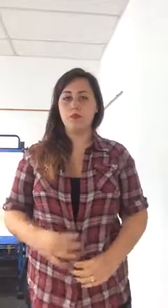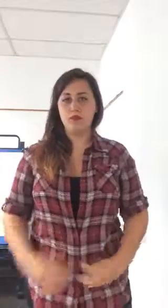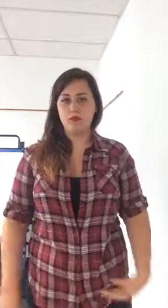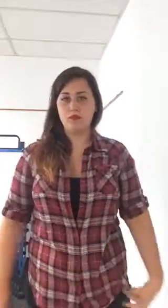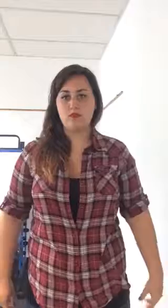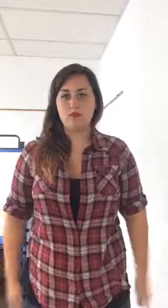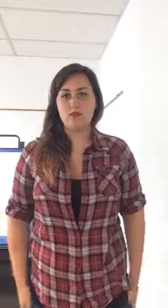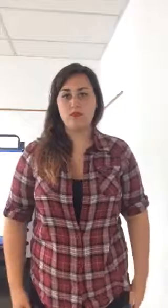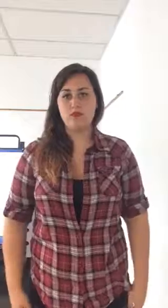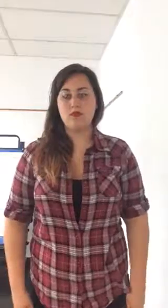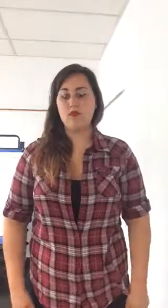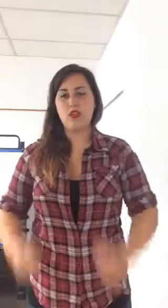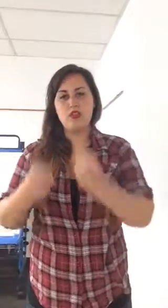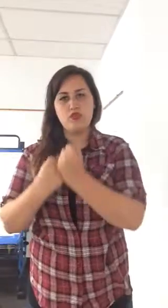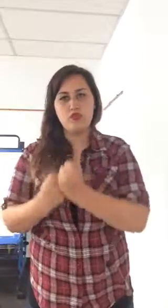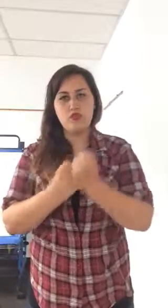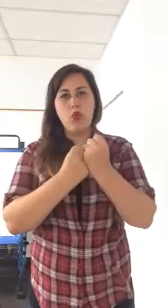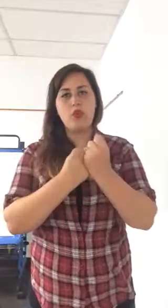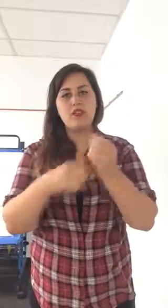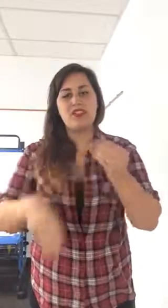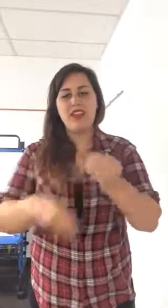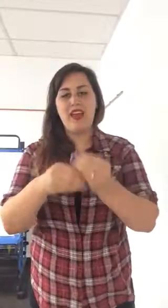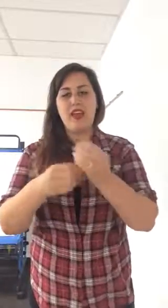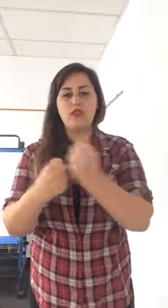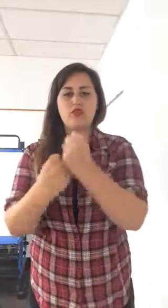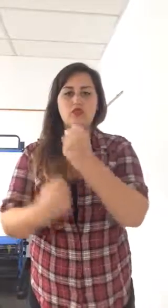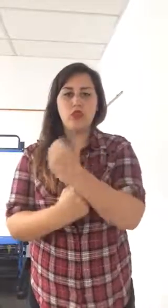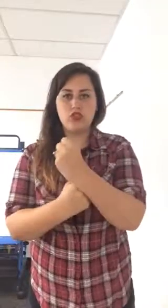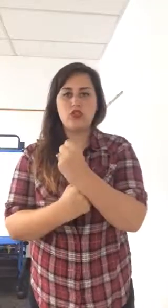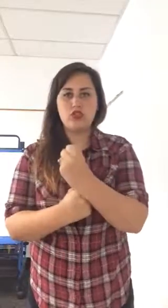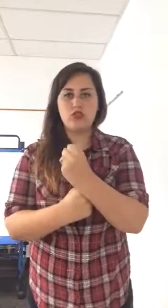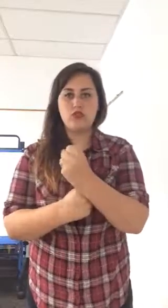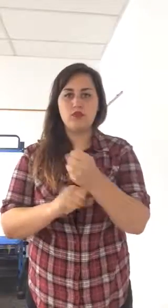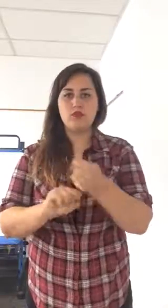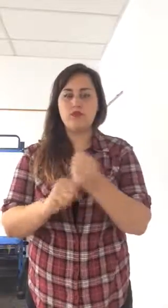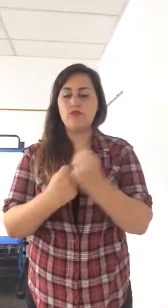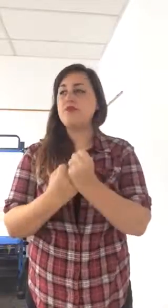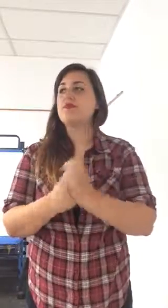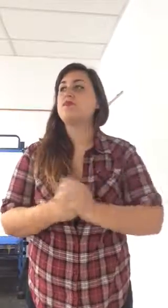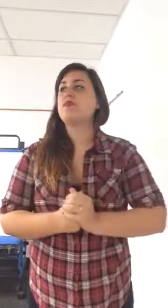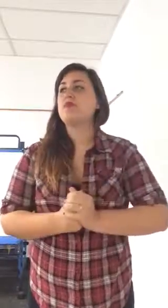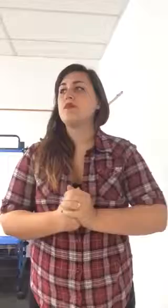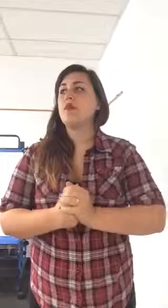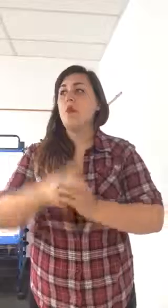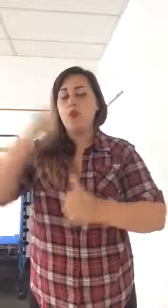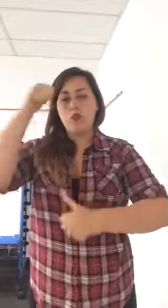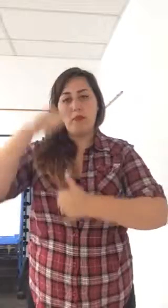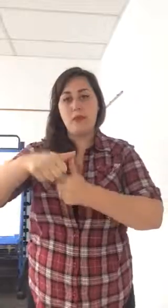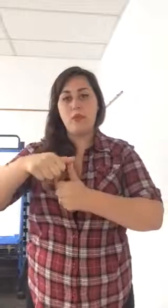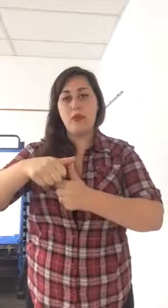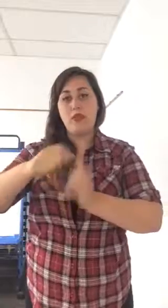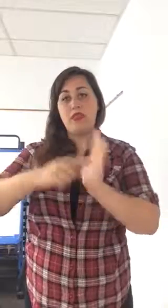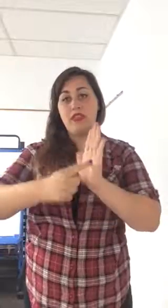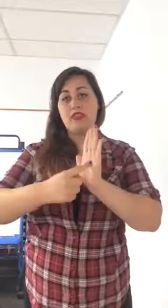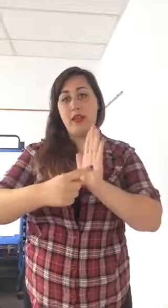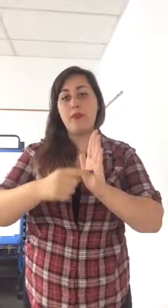It supports, it adds structure to the body. It supports. Remember the example we gave in class the other day. Those of you that have been camping before, right? We had